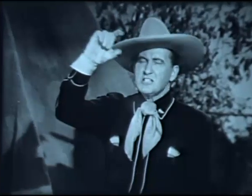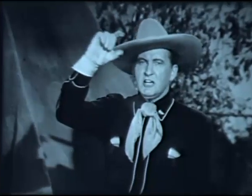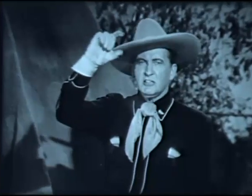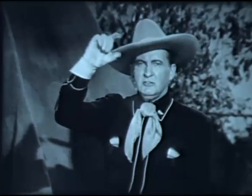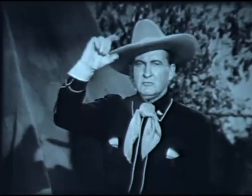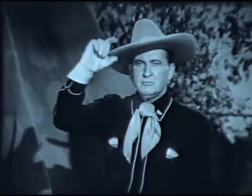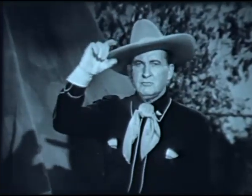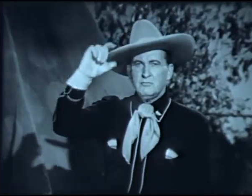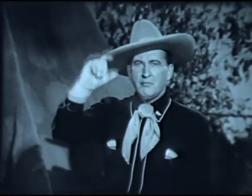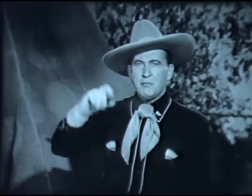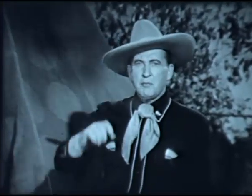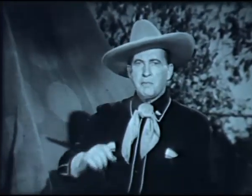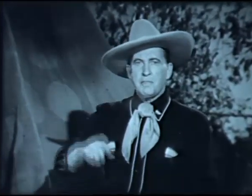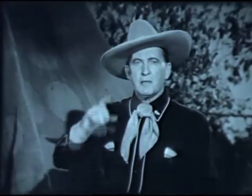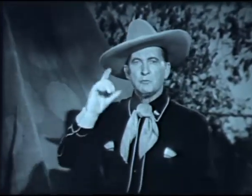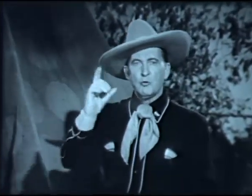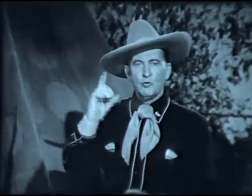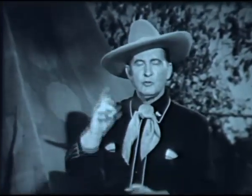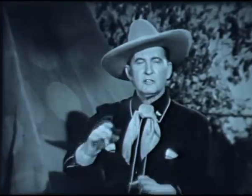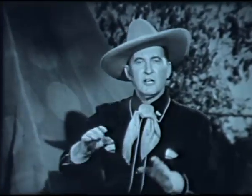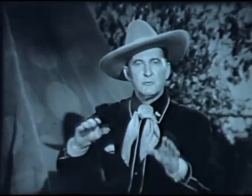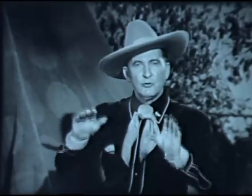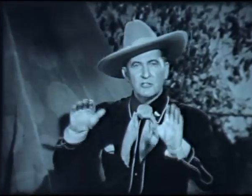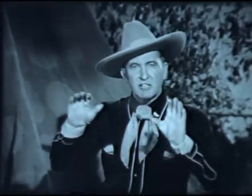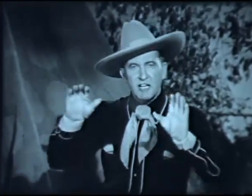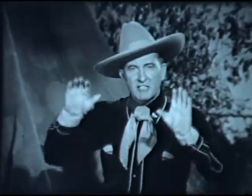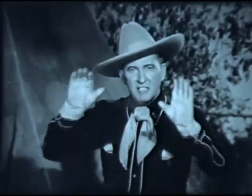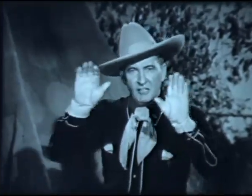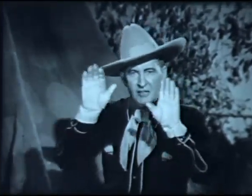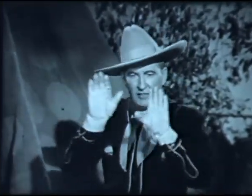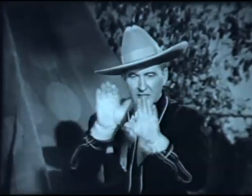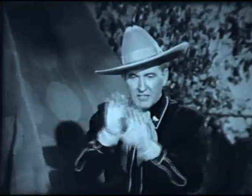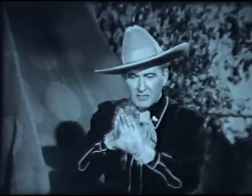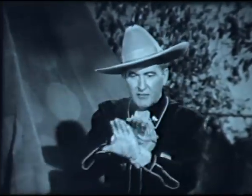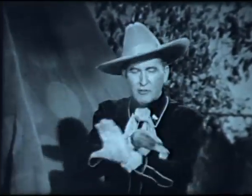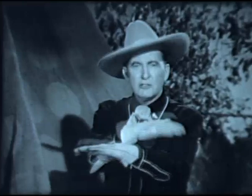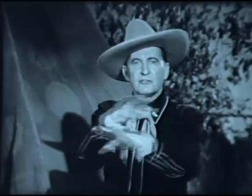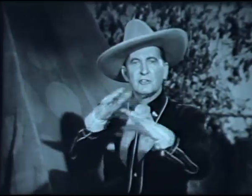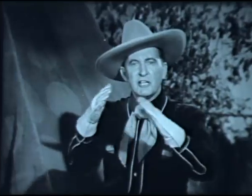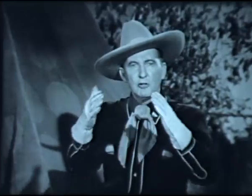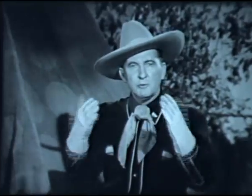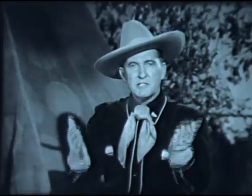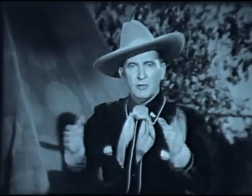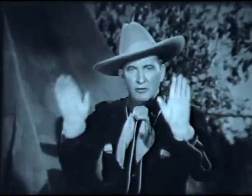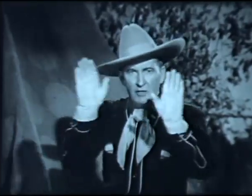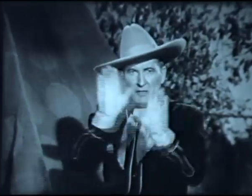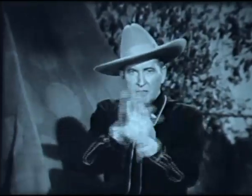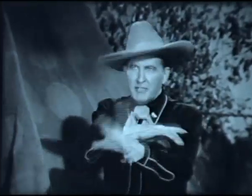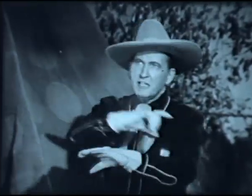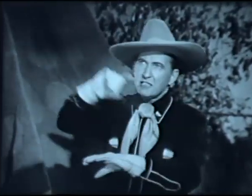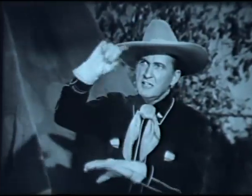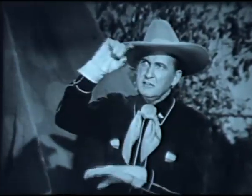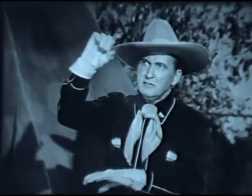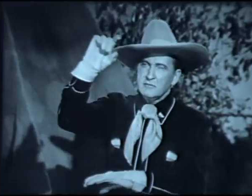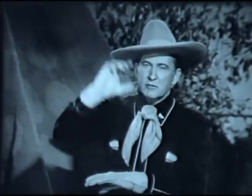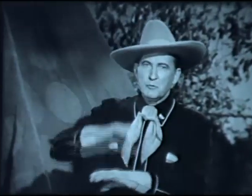Sun and moon. Now the moon is a night sun. Night covers over and day opens up. Night sun, the